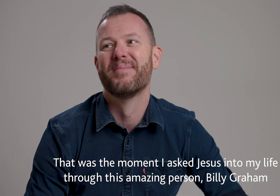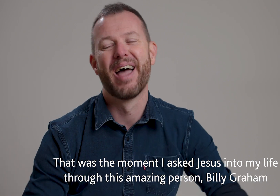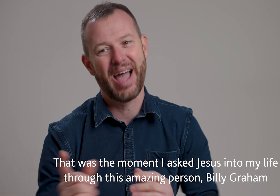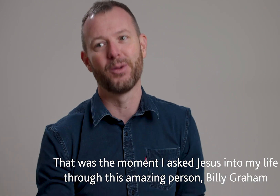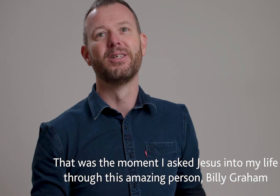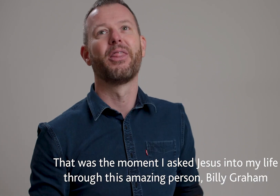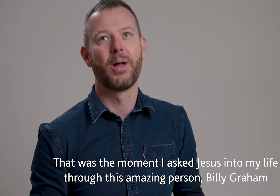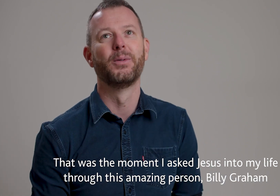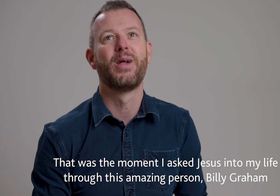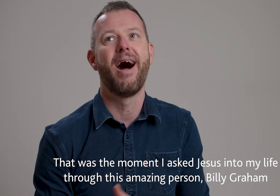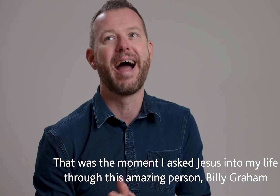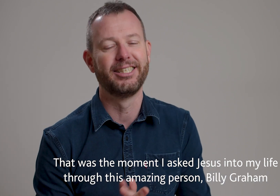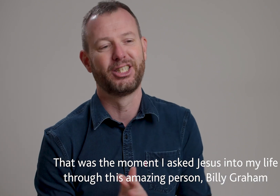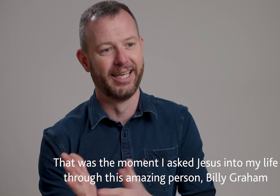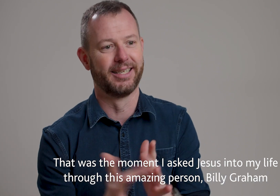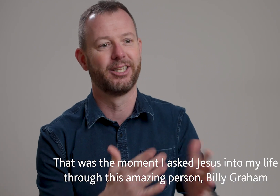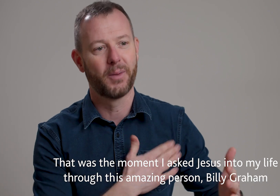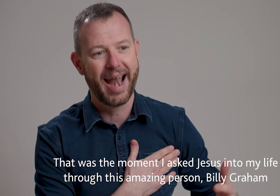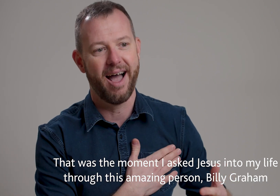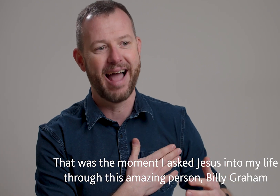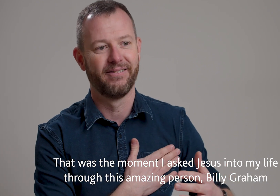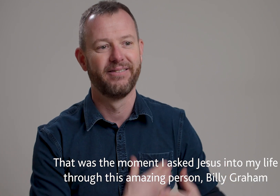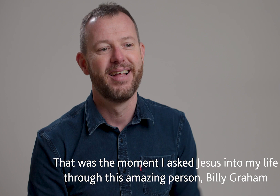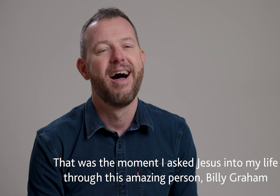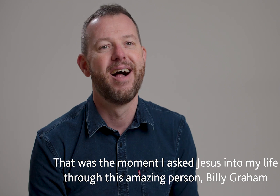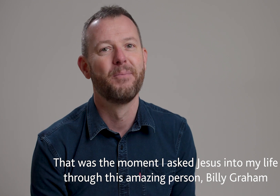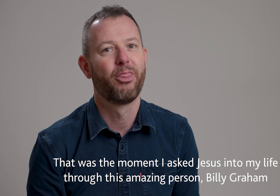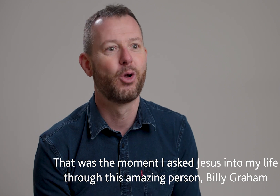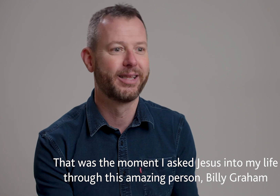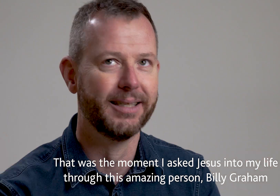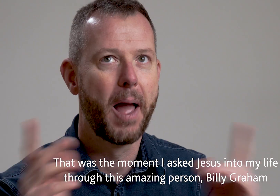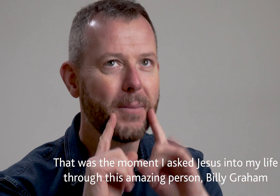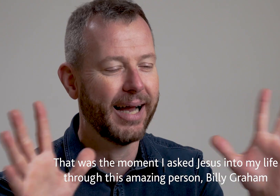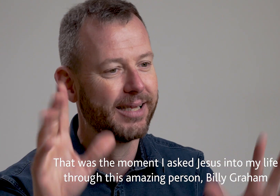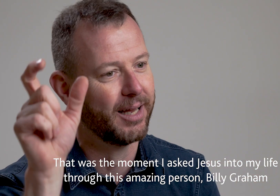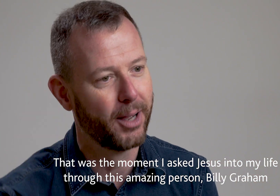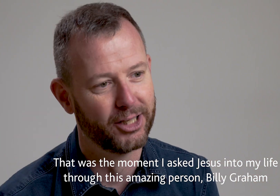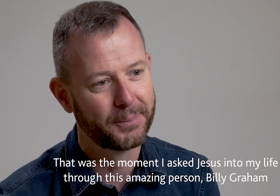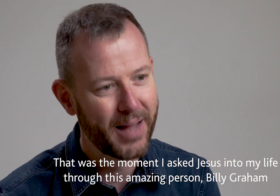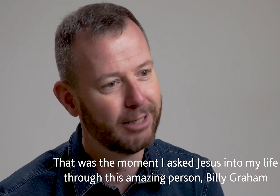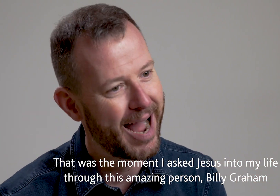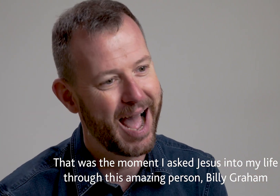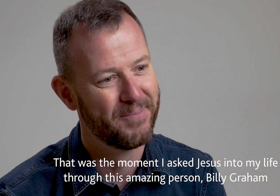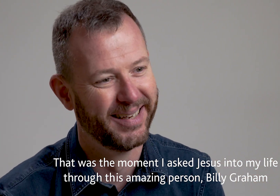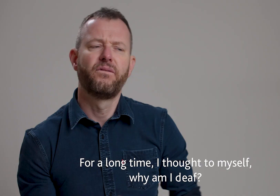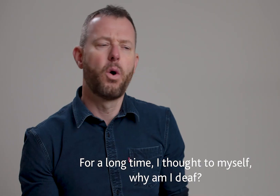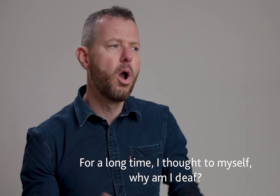And that was the number for I and Jesus into my life. Through this amazing curse of Billy Fallon. For a